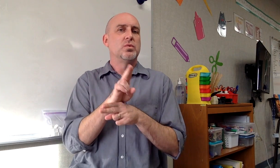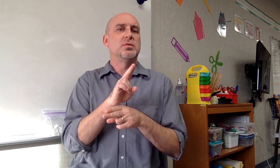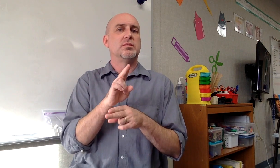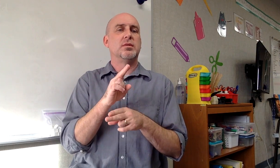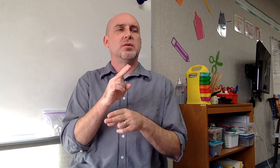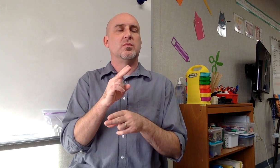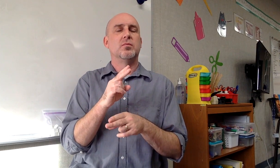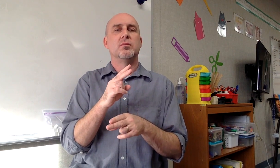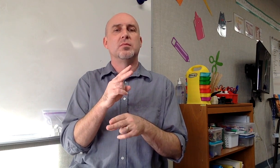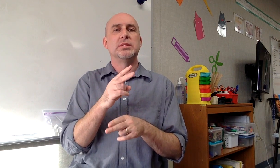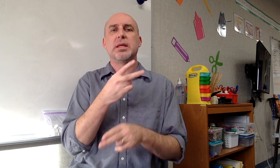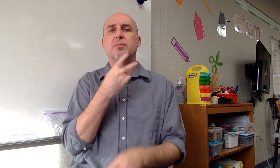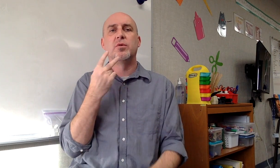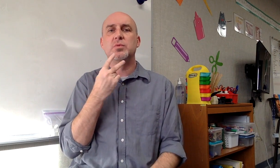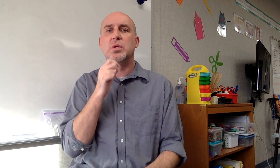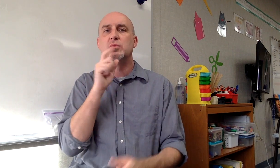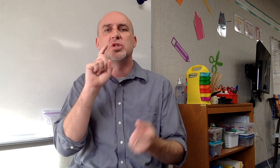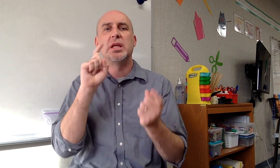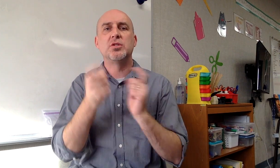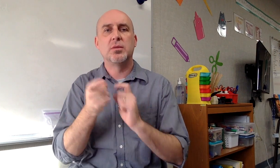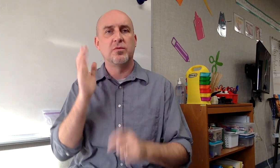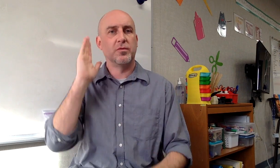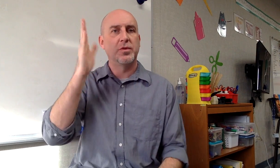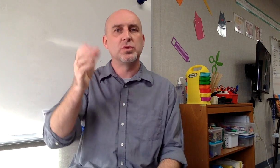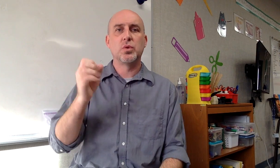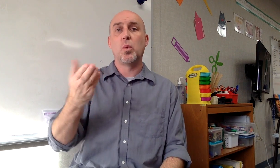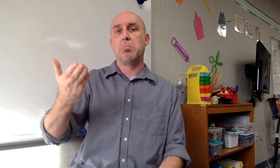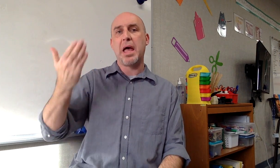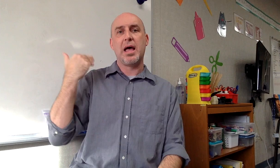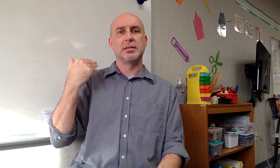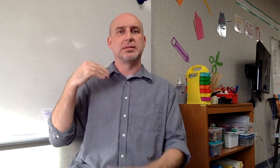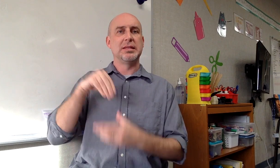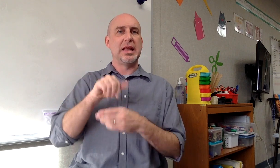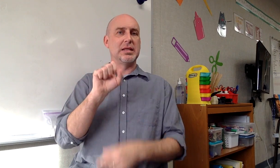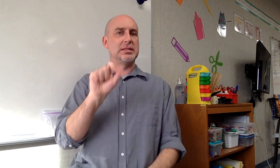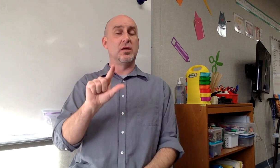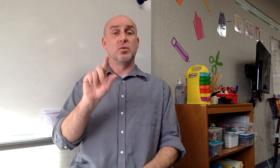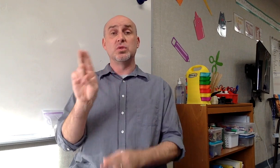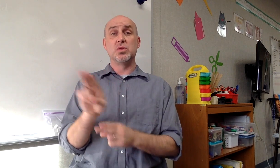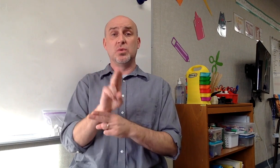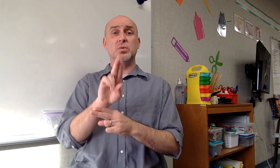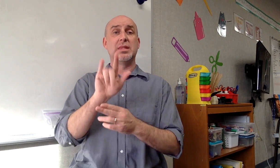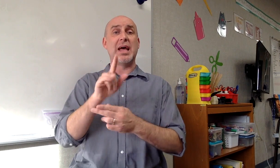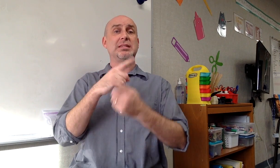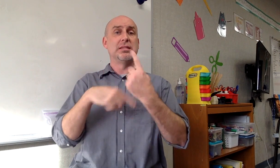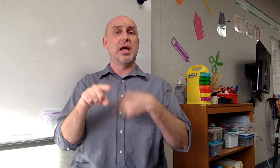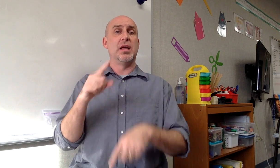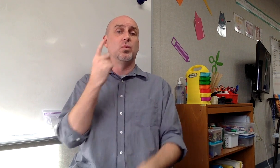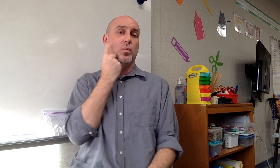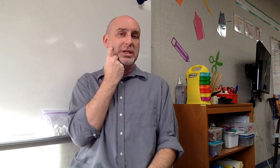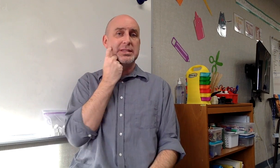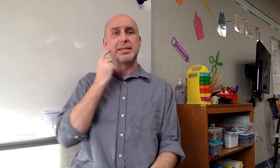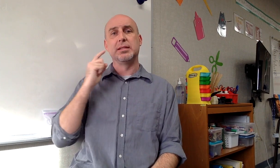use, the same verbs. We don't change them for future or past in ASL. You just use that sign,